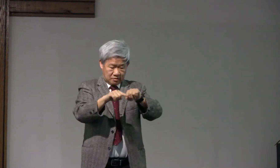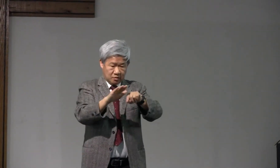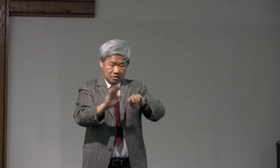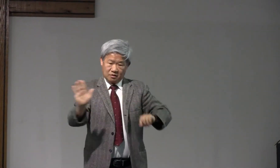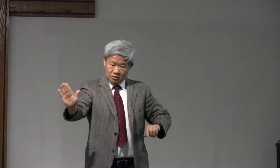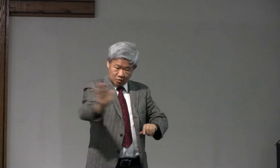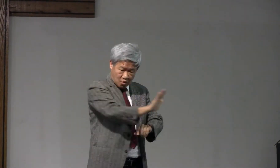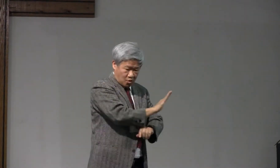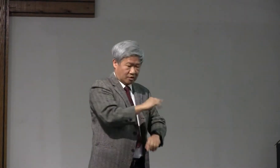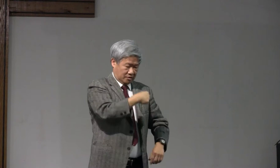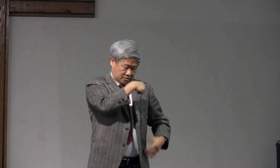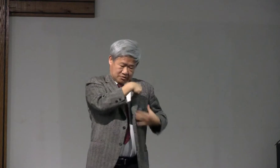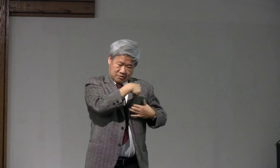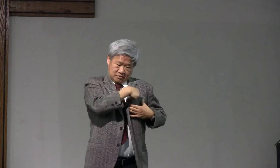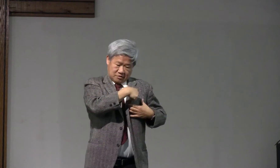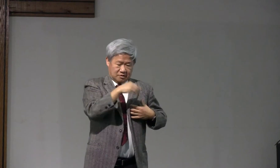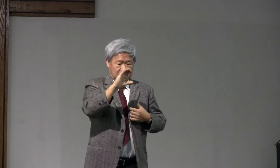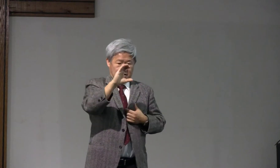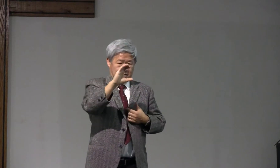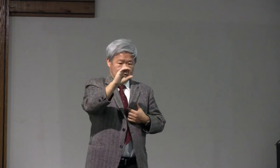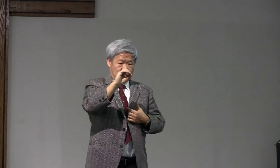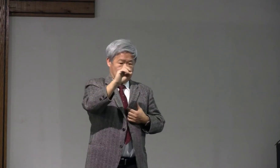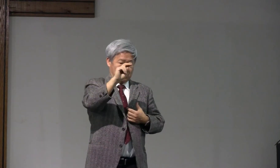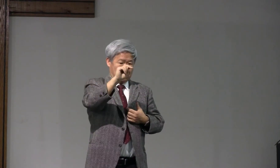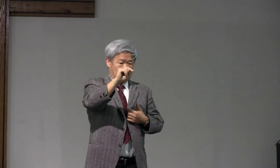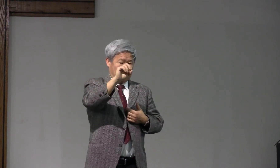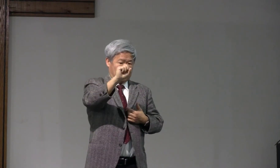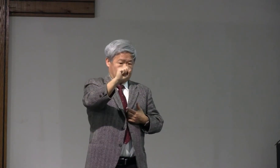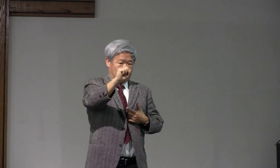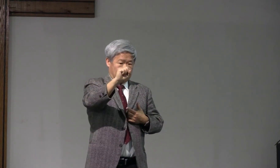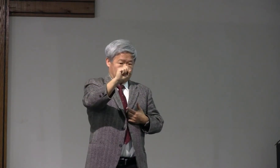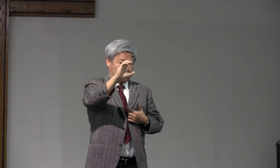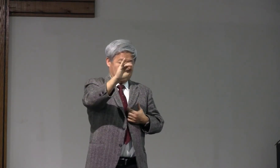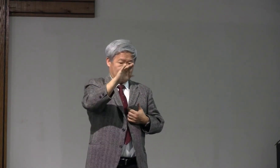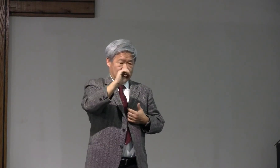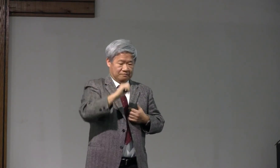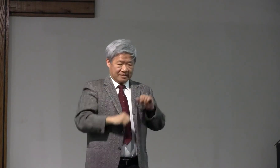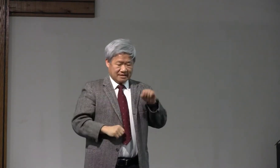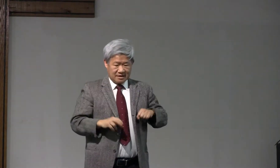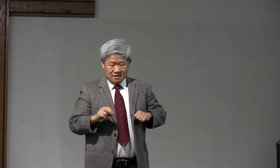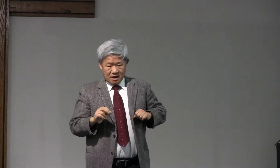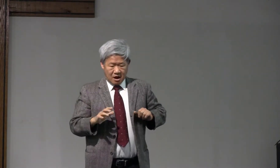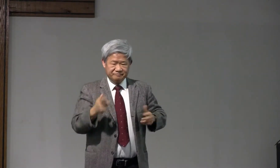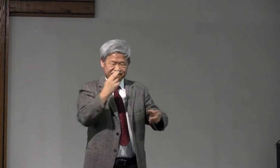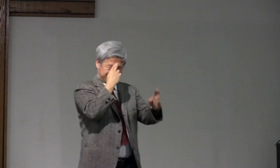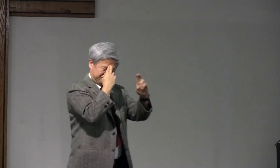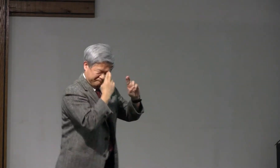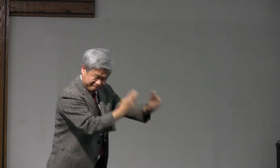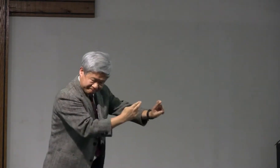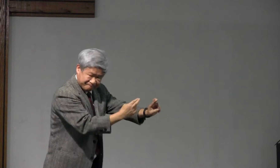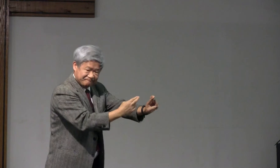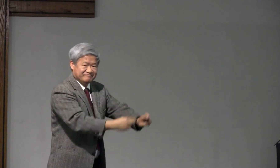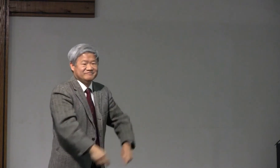Because the boss is a dictator, he knows what to do, or because in your heart you have your